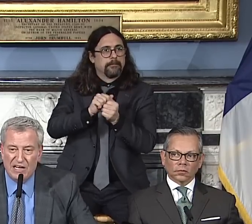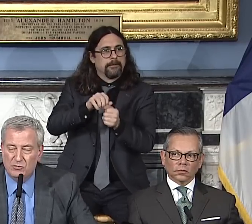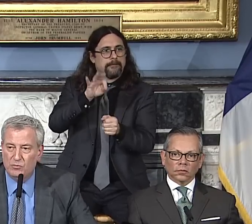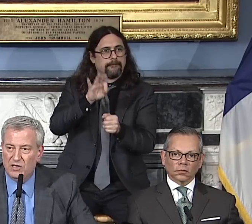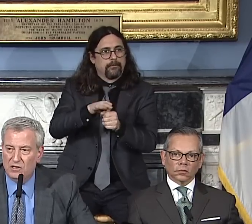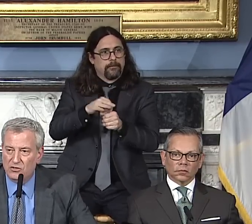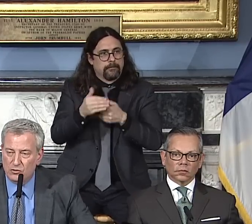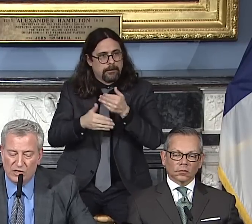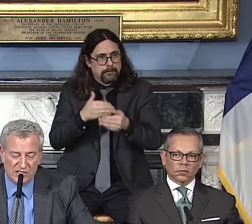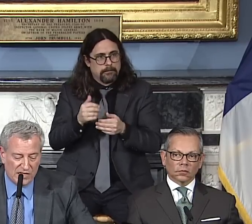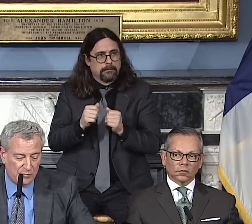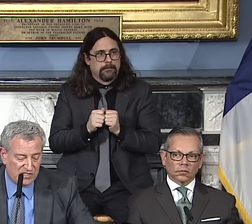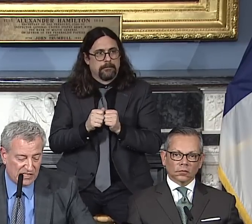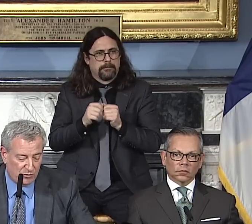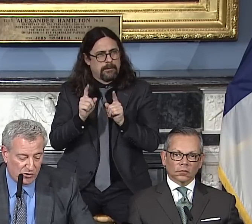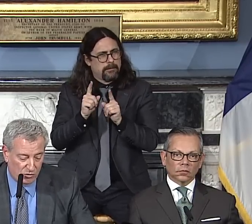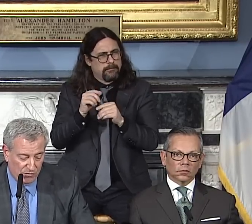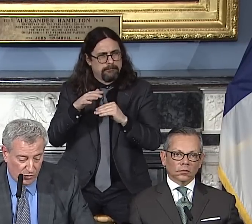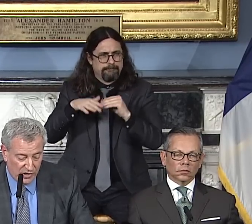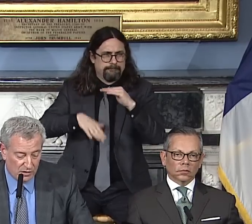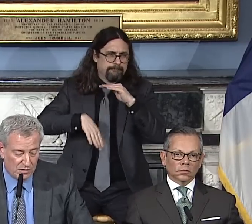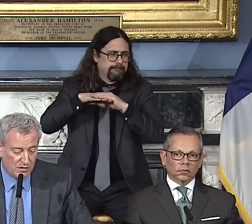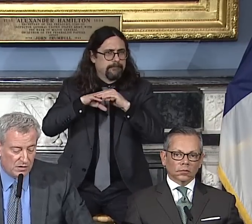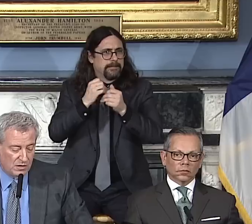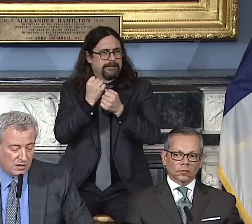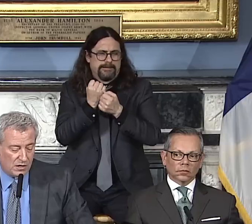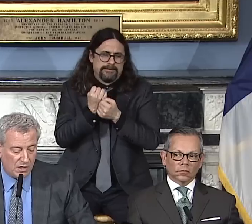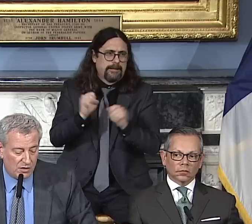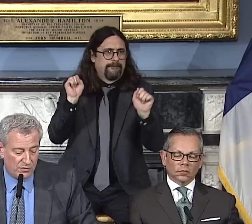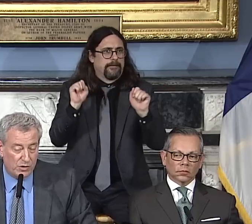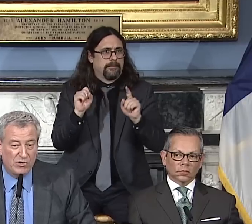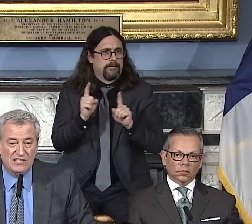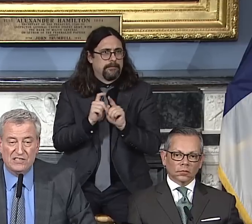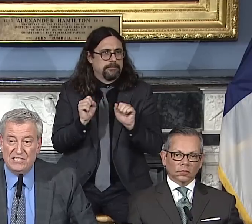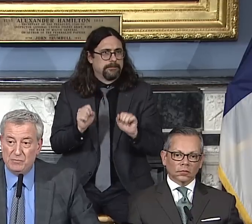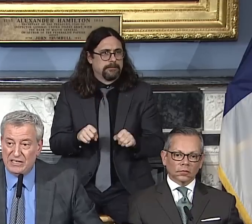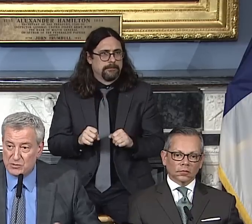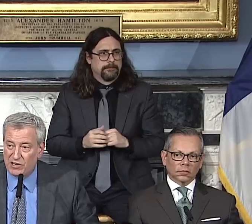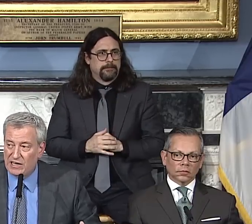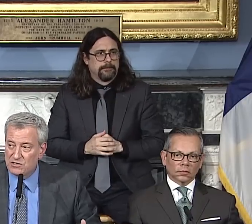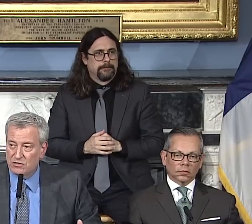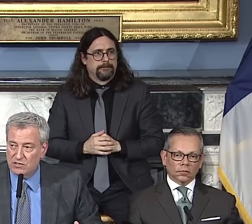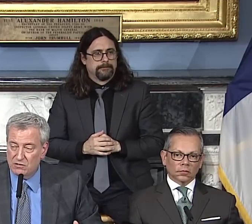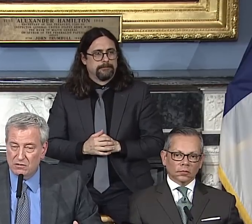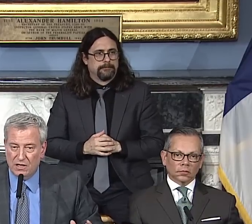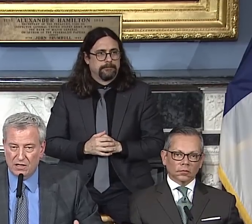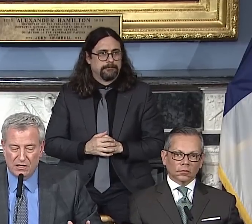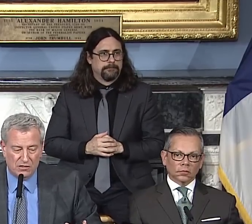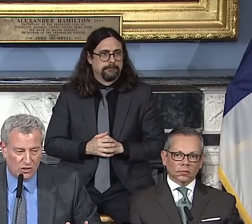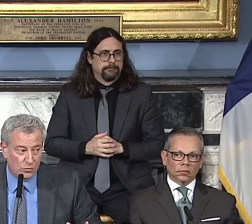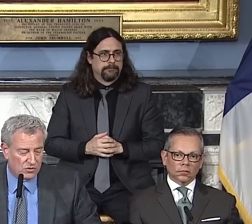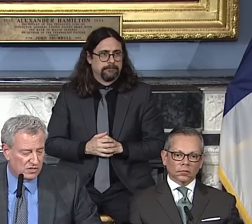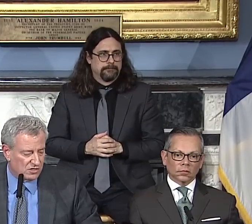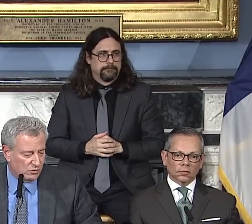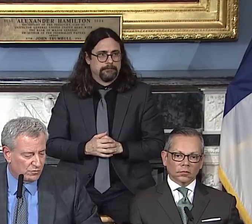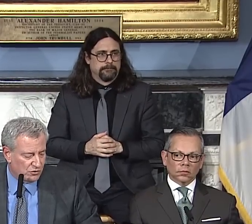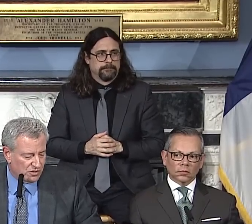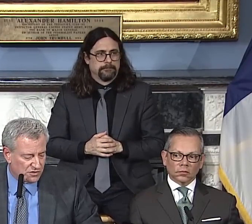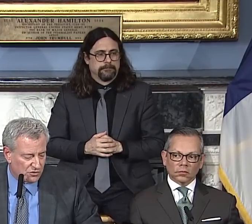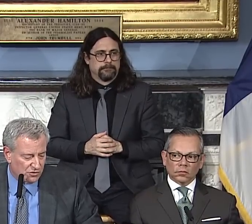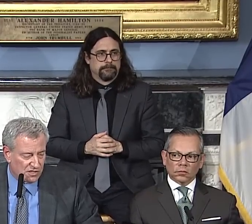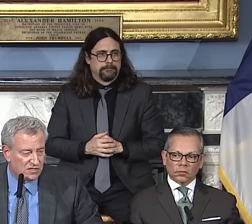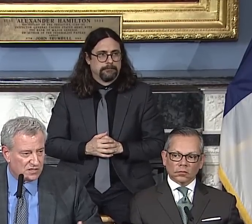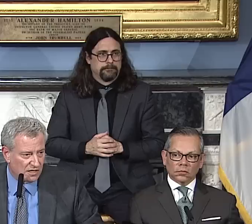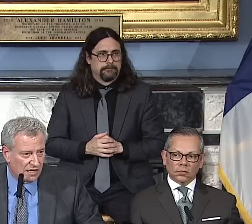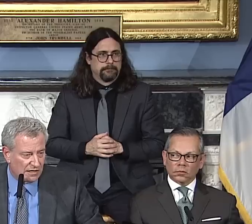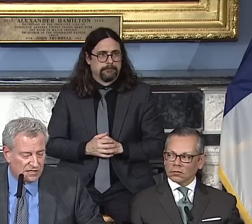effective as possible. But I do want to say, particularly with early voting, the voting process is being spread out, so it's almost its own version